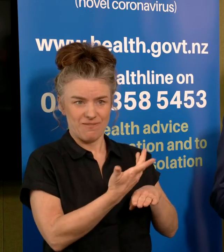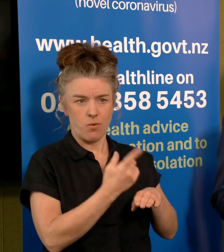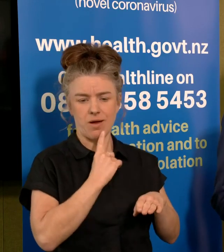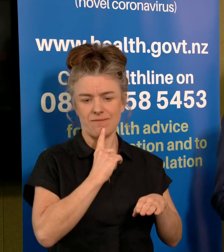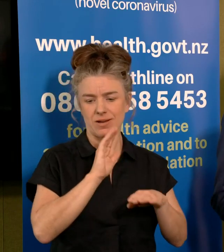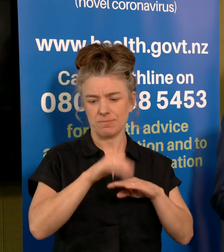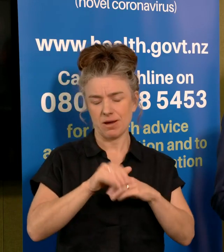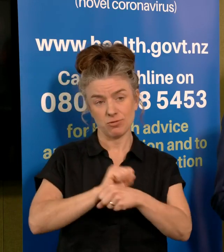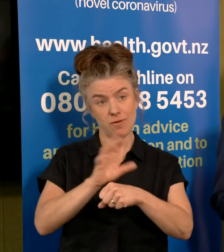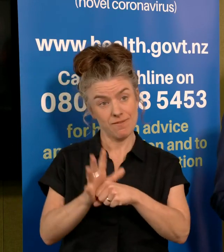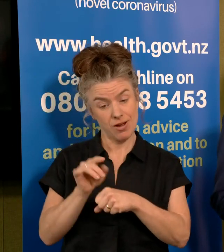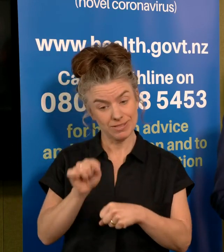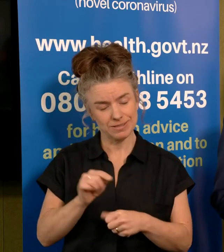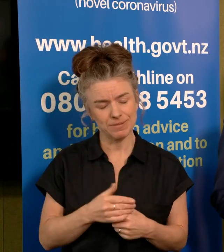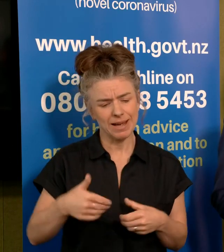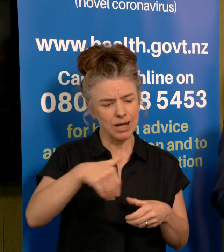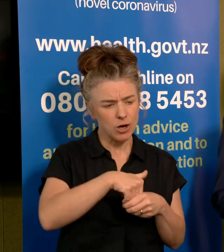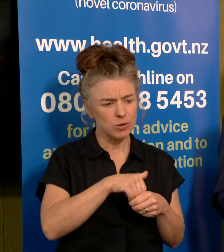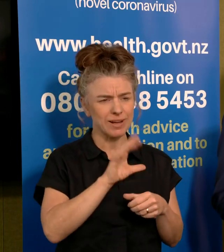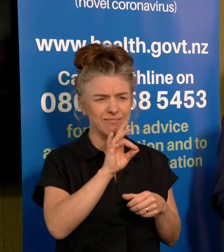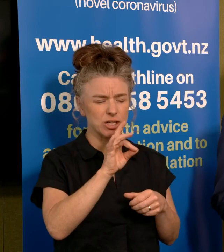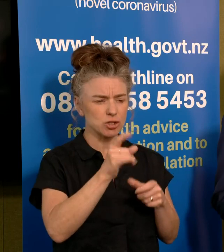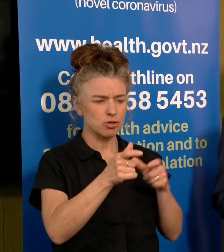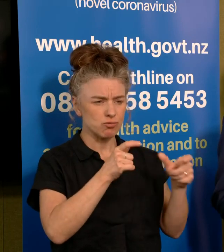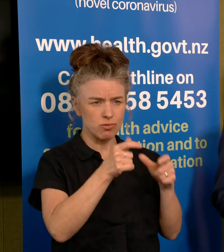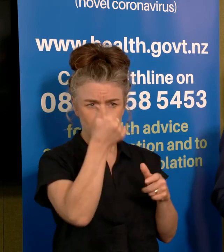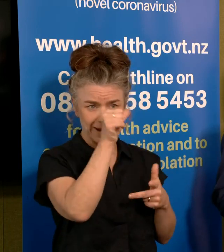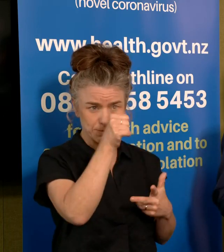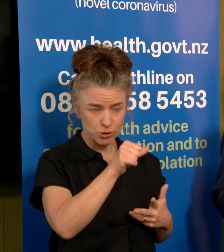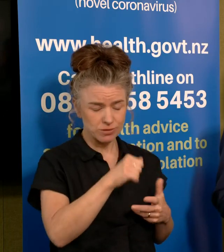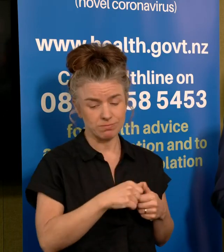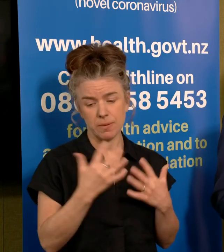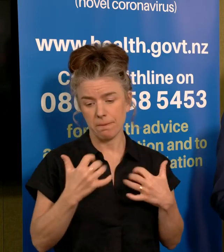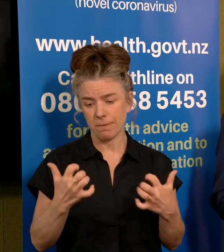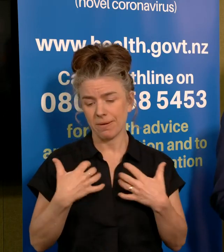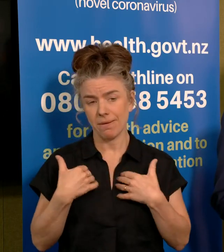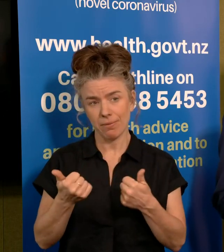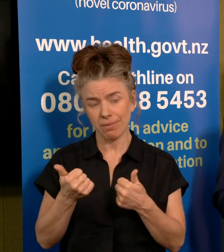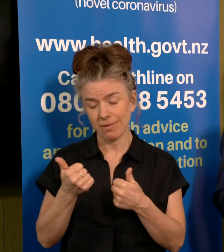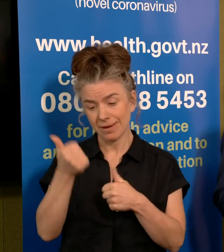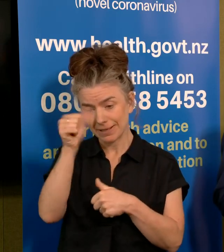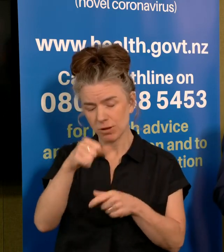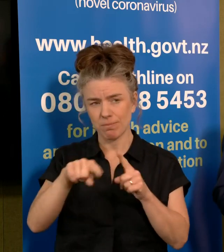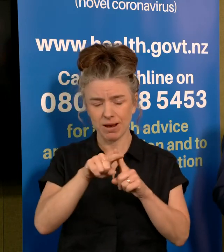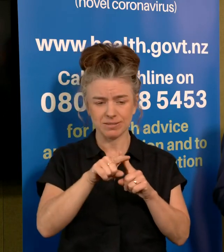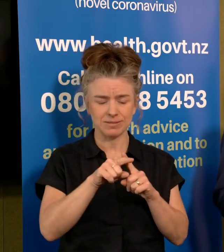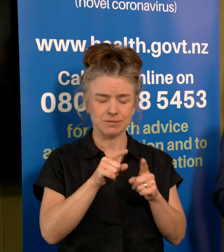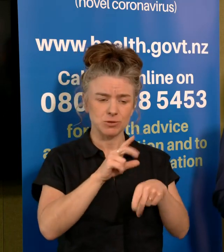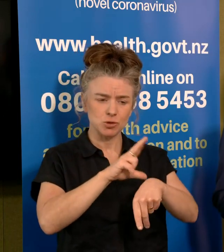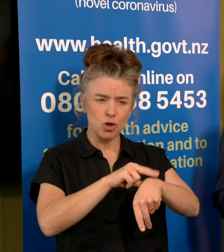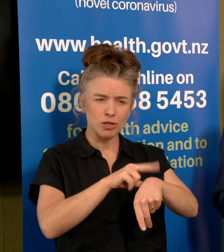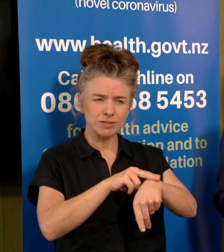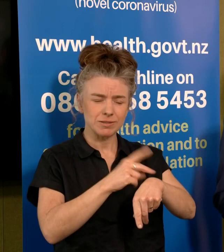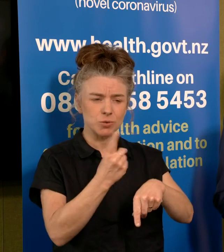advise on COVID-19. It includes infection control experts, public health experts and clinicians, both hospital and